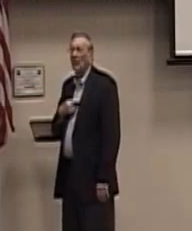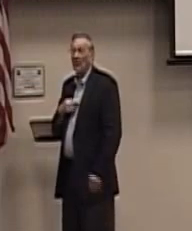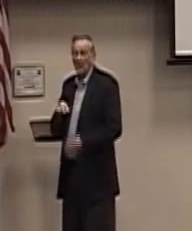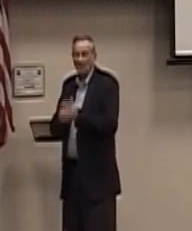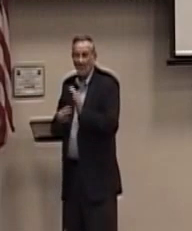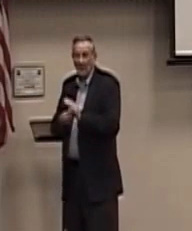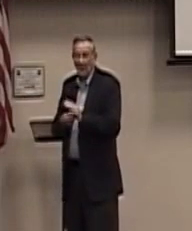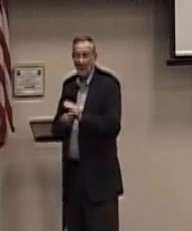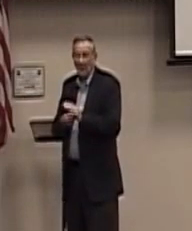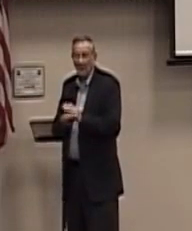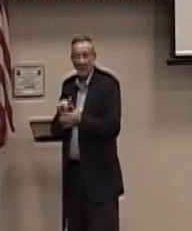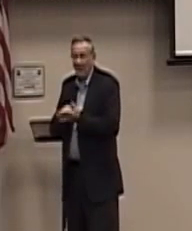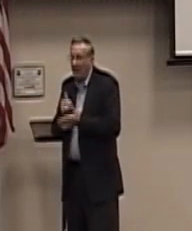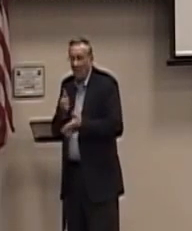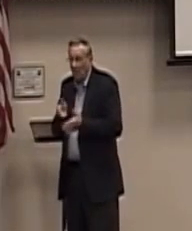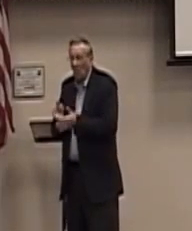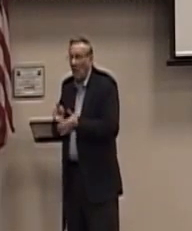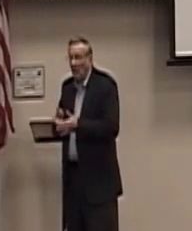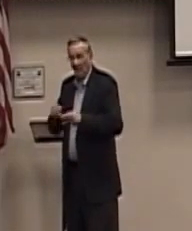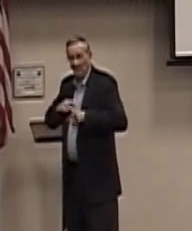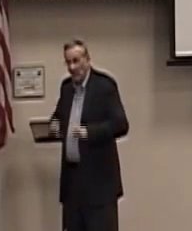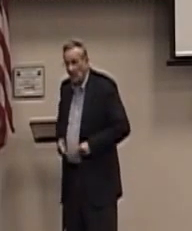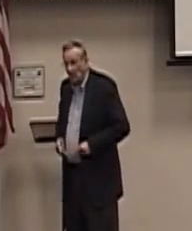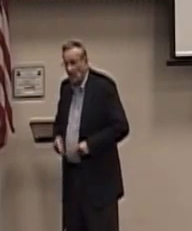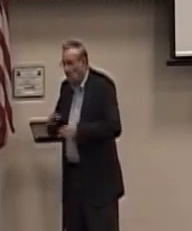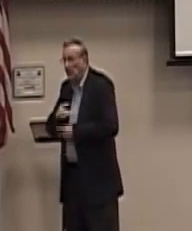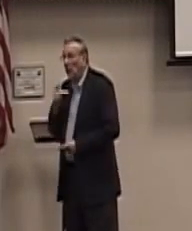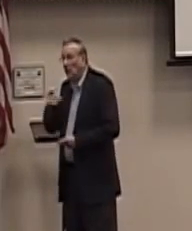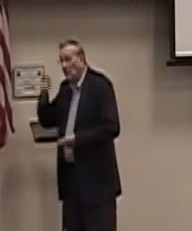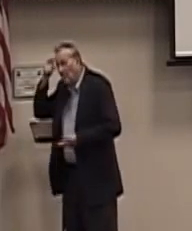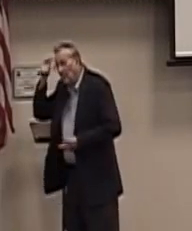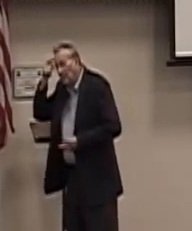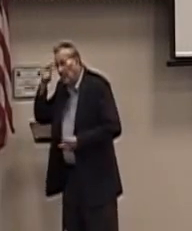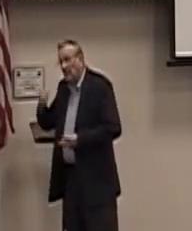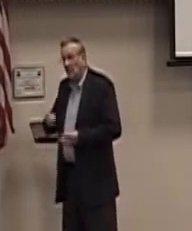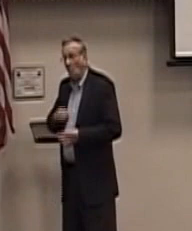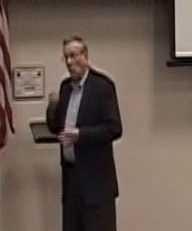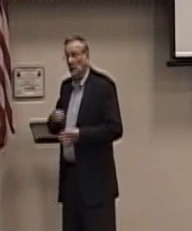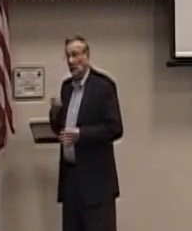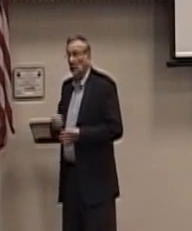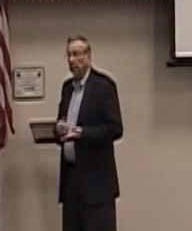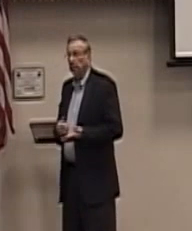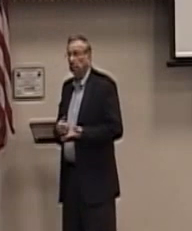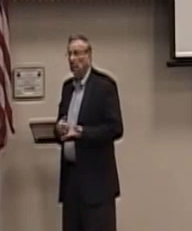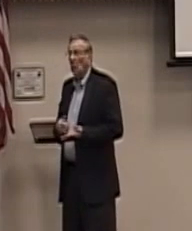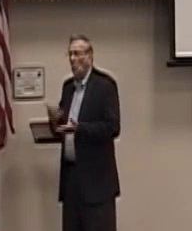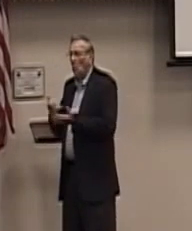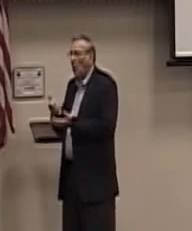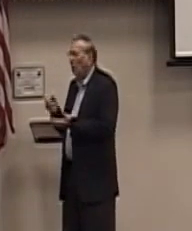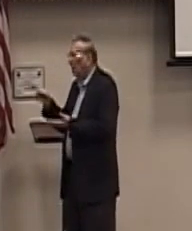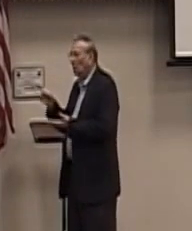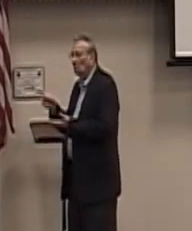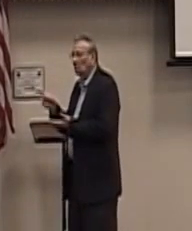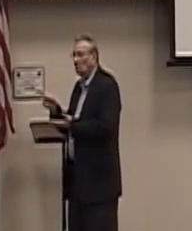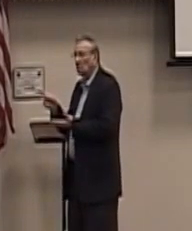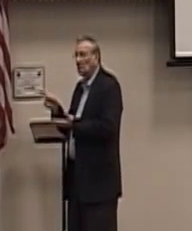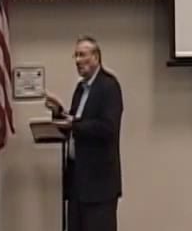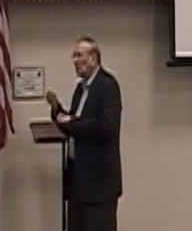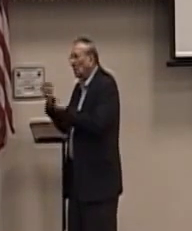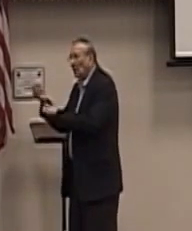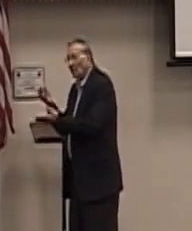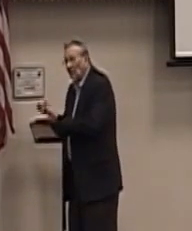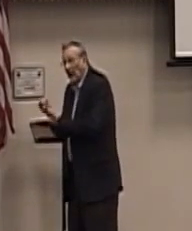in every sense of the word. Physically, spiritually, mentally, and emotionally. We want to provide them with